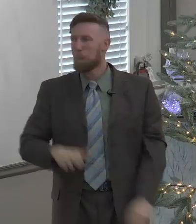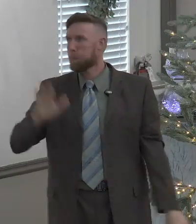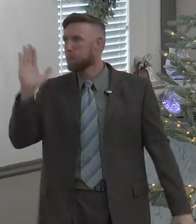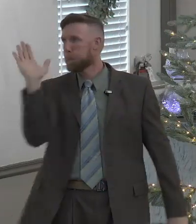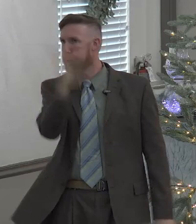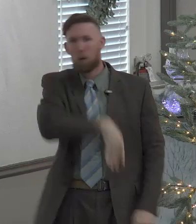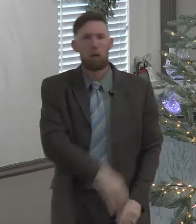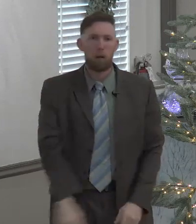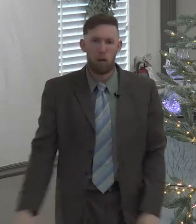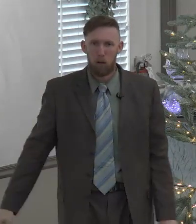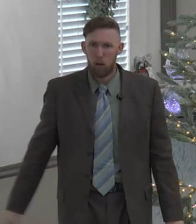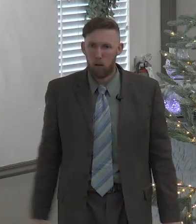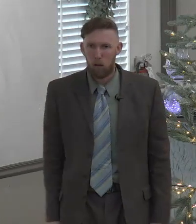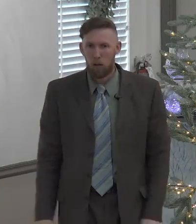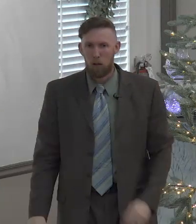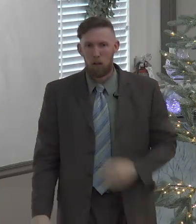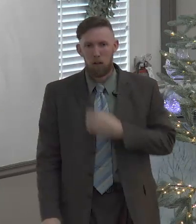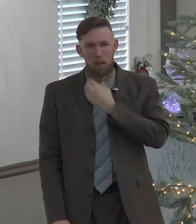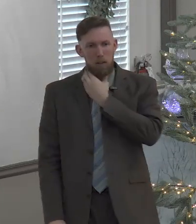friends think.